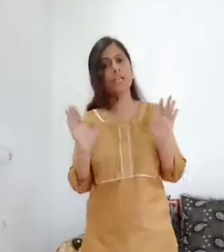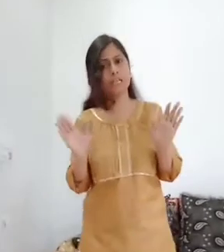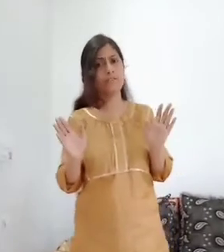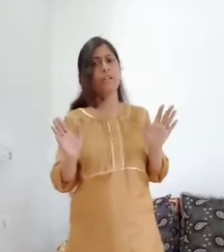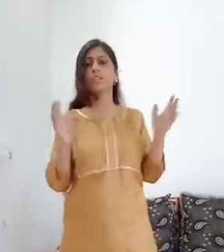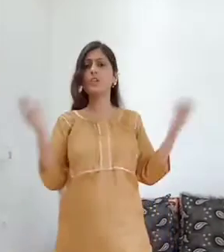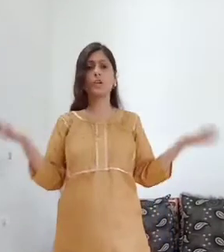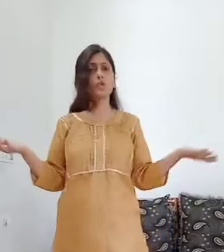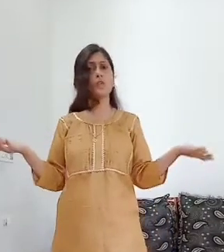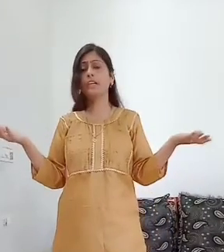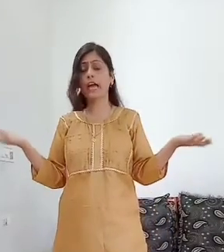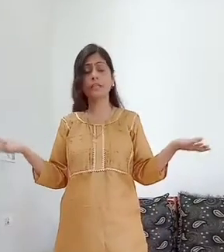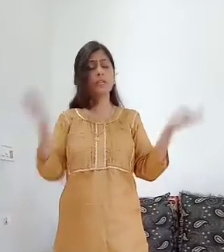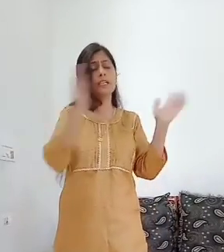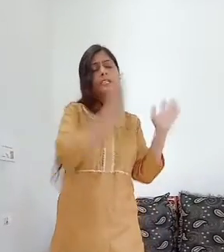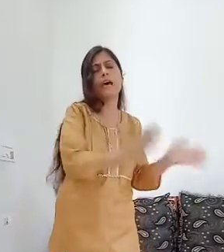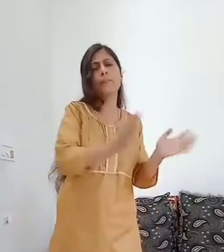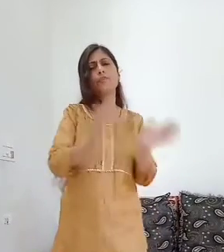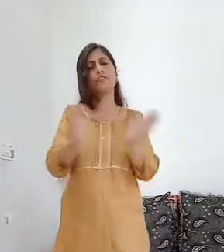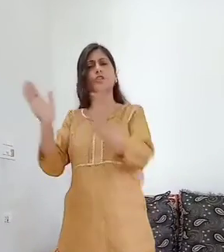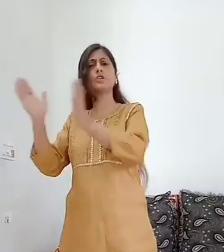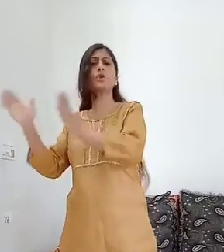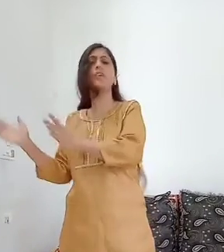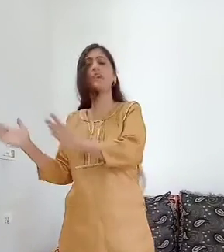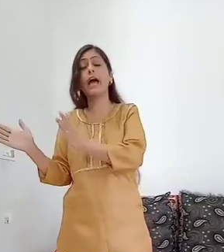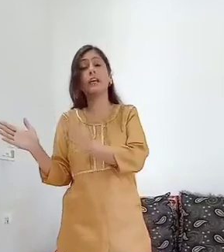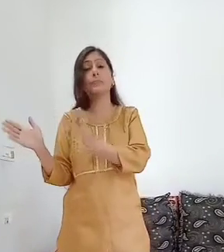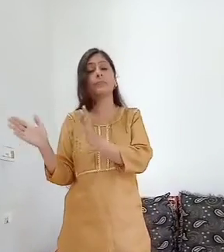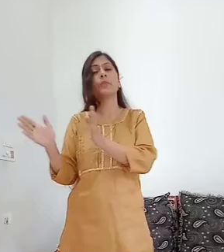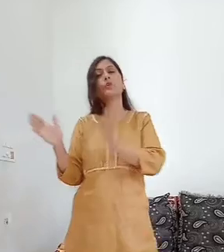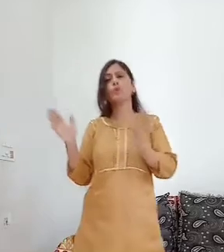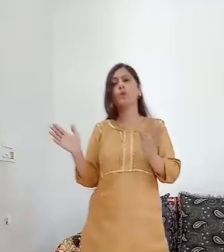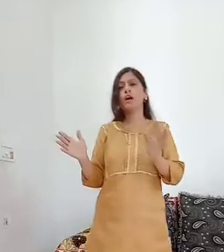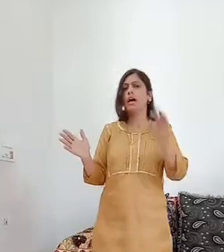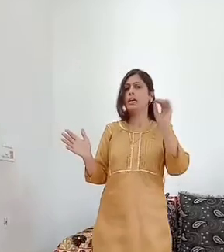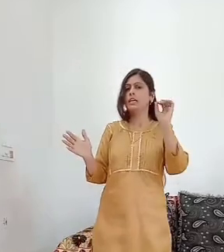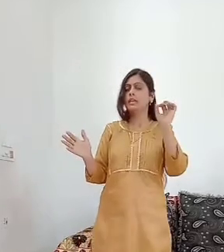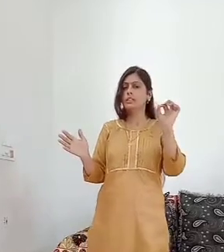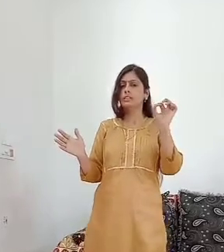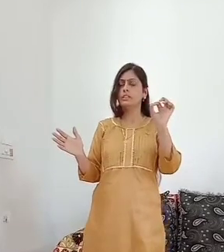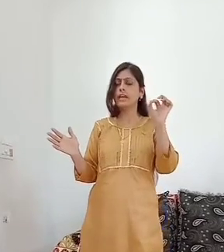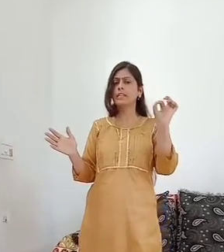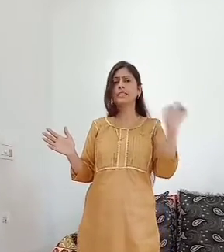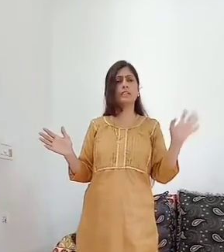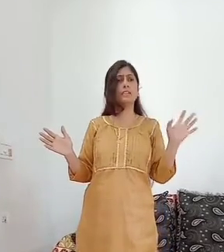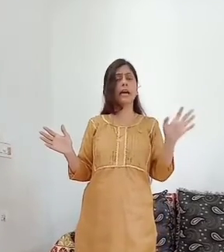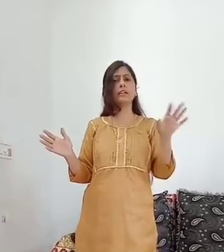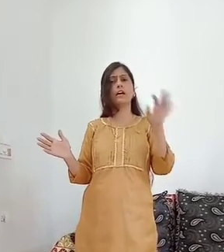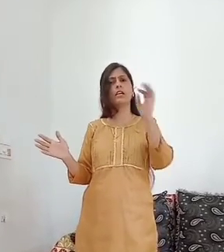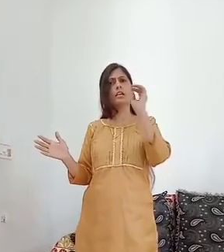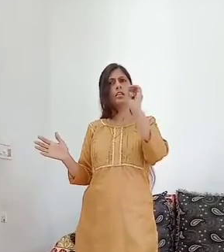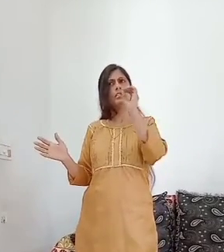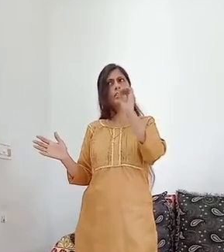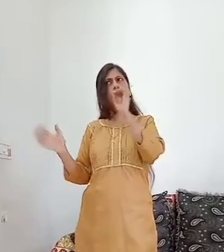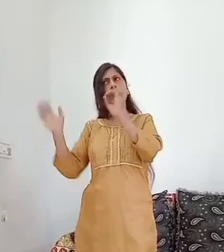gave the structure of an atom, the concept of structure of an atom. So, the scientist given that the